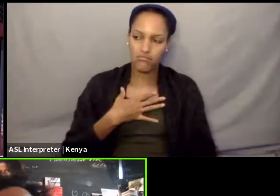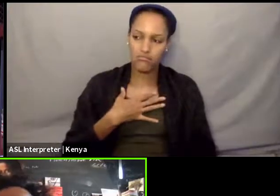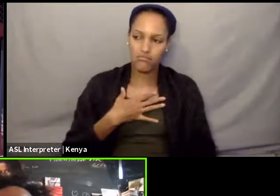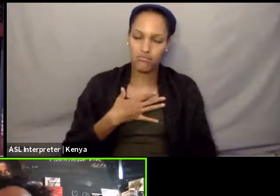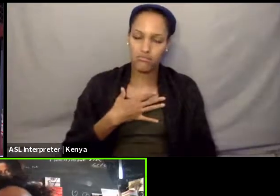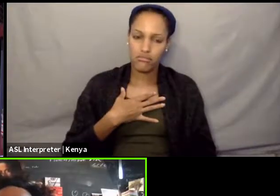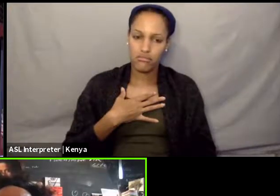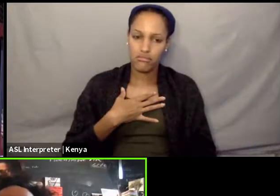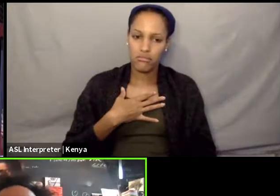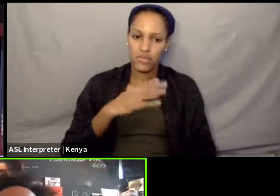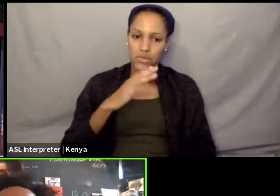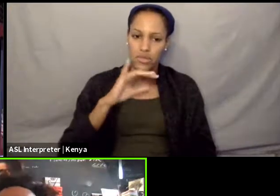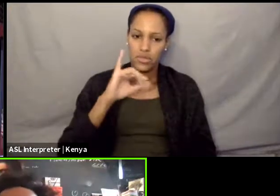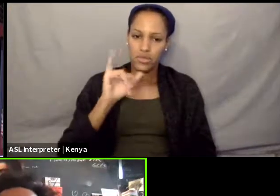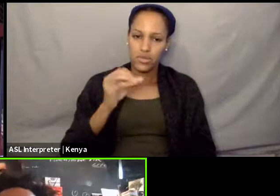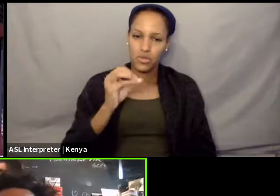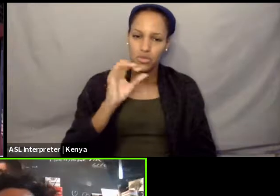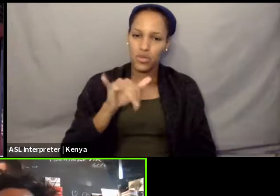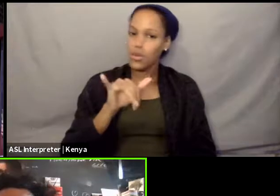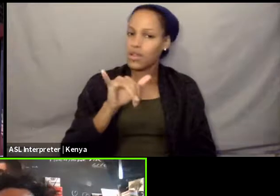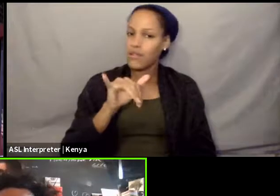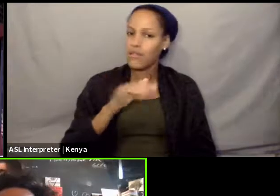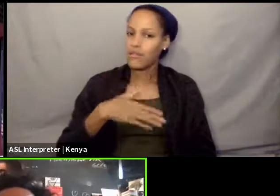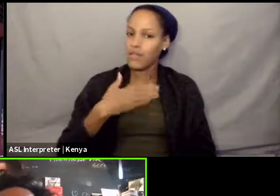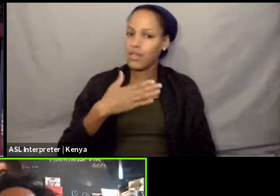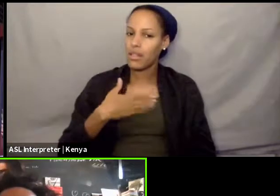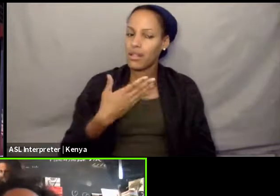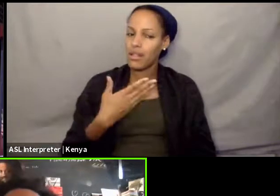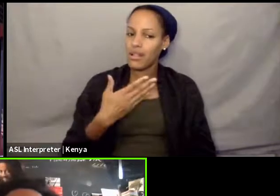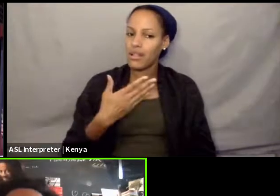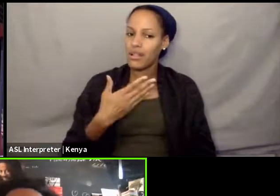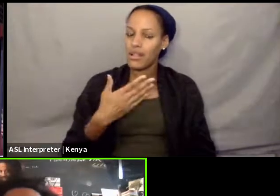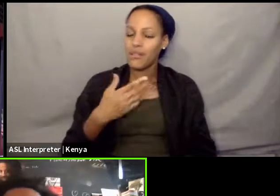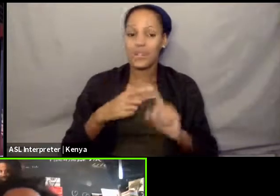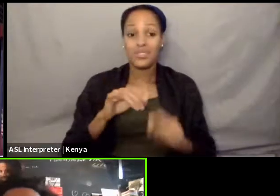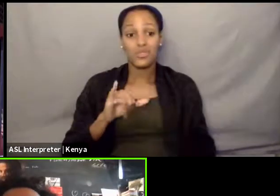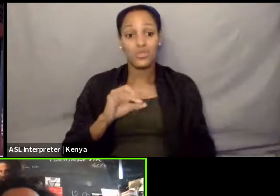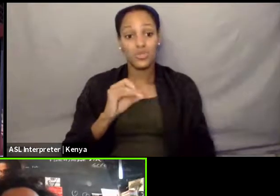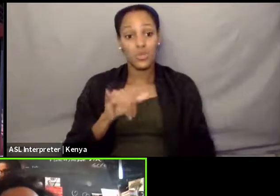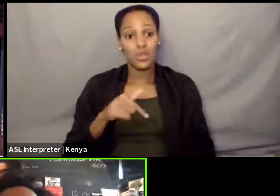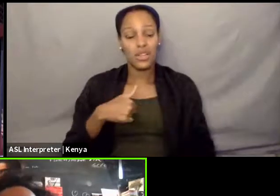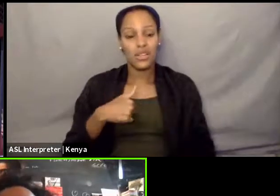something like joy. And it never at all, you know, joy to me, you know,